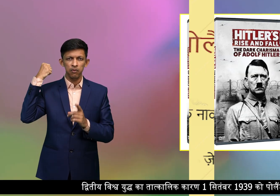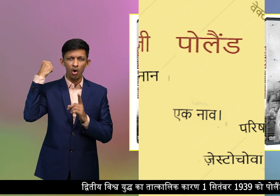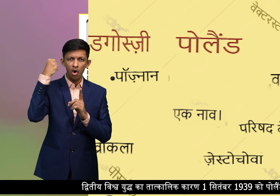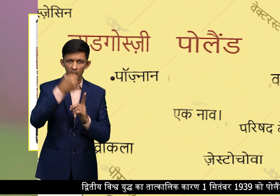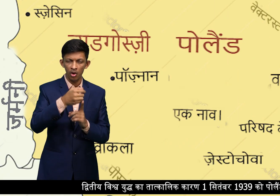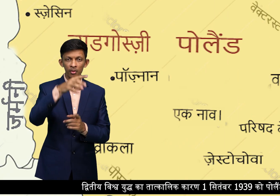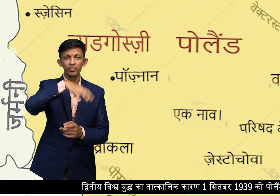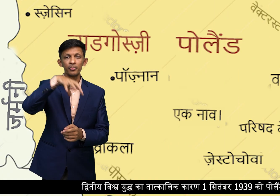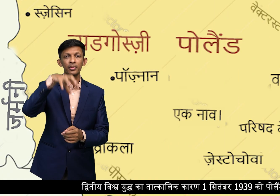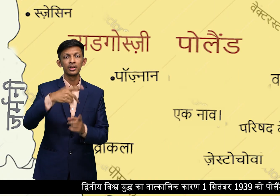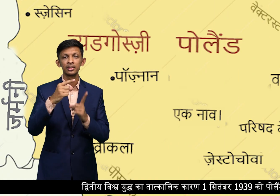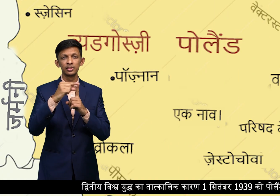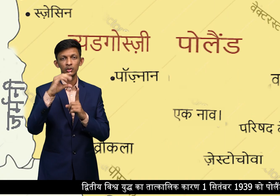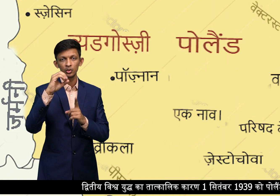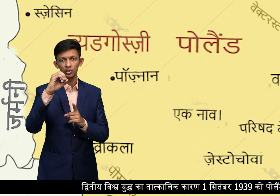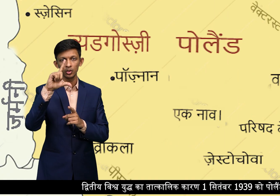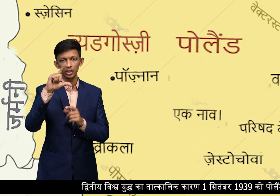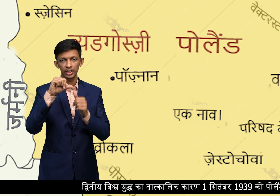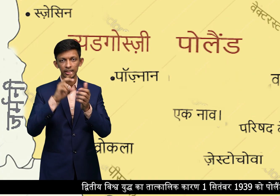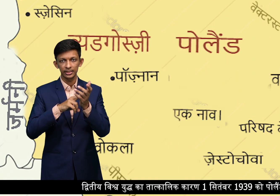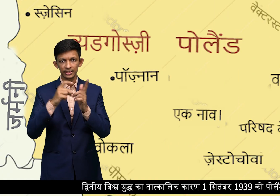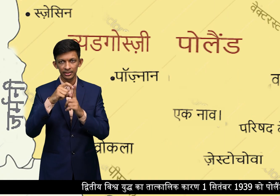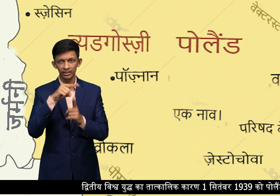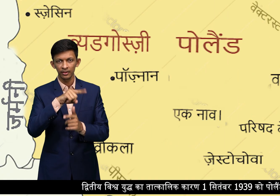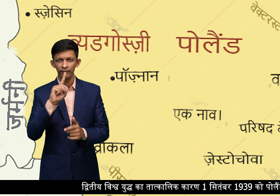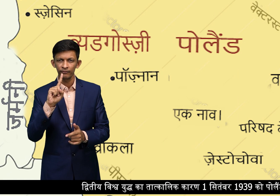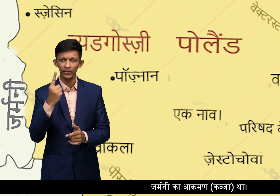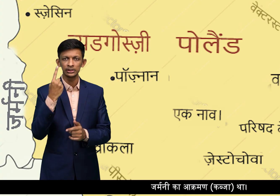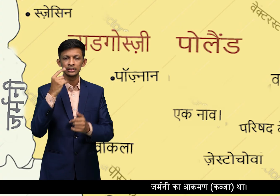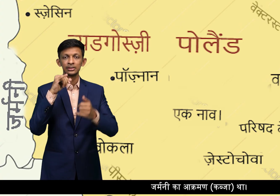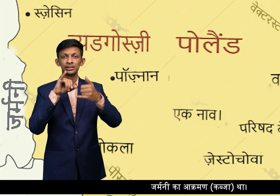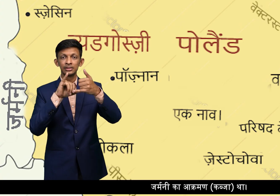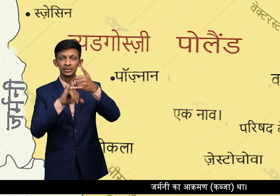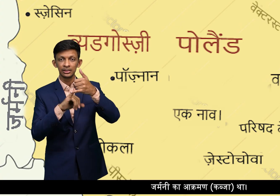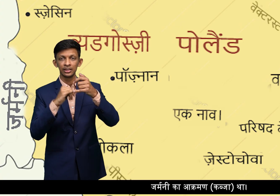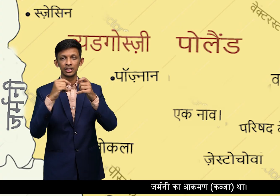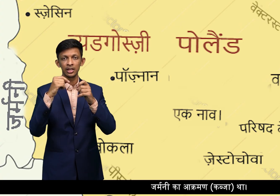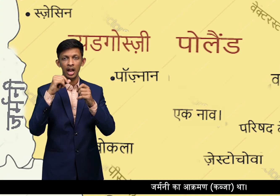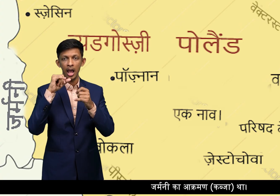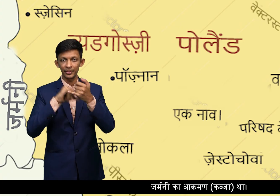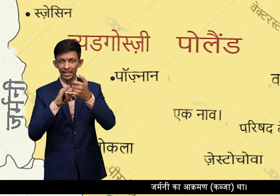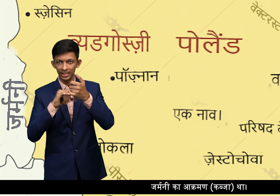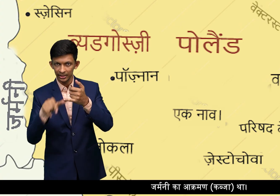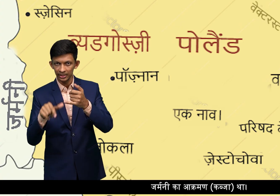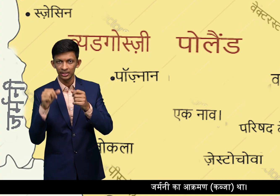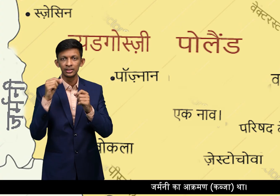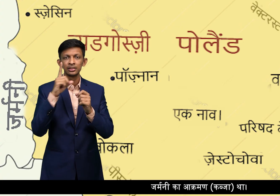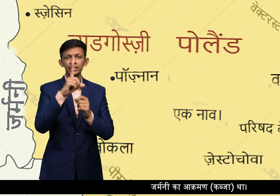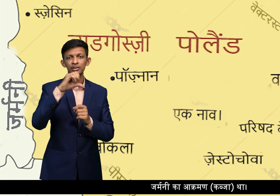invasions of Poland on 1st September 1939.